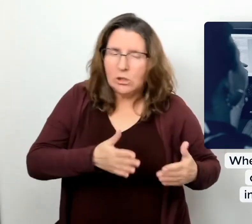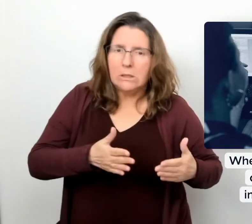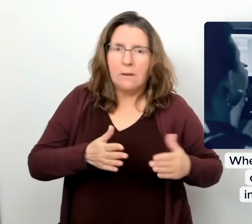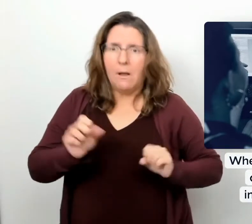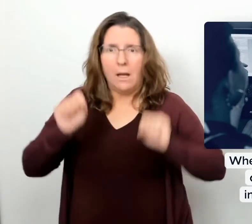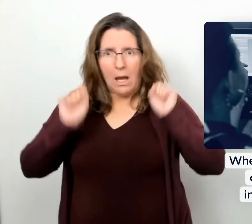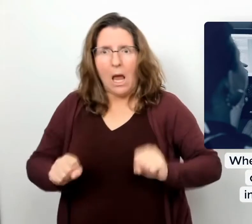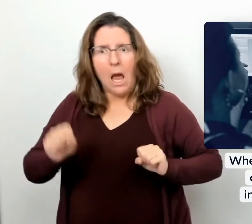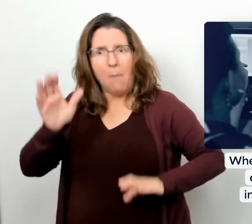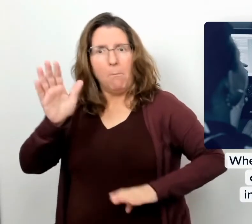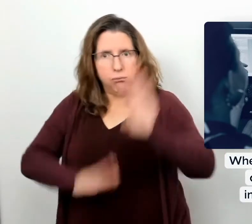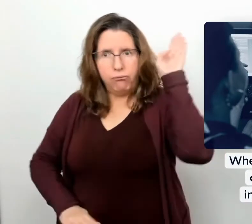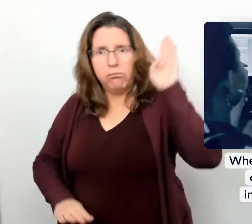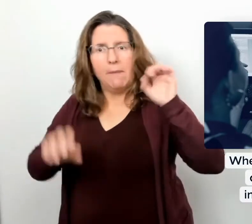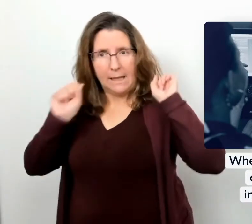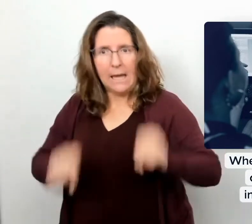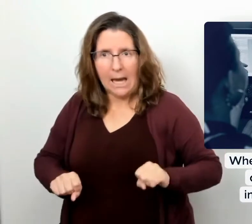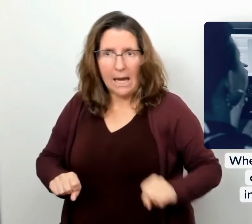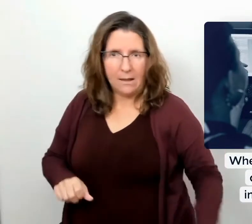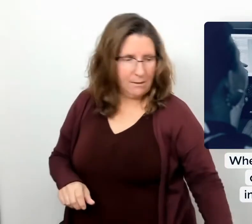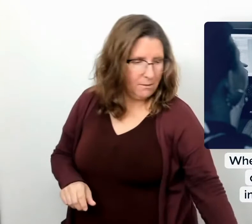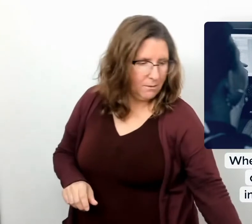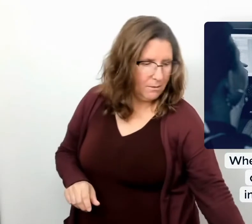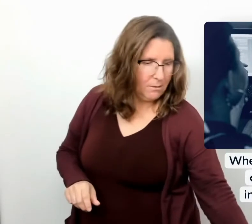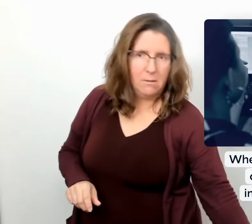strategies, they truly can grow.